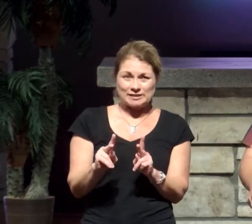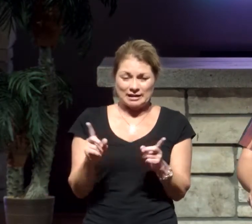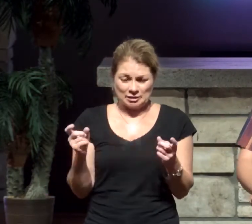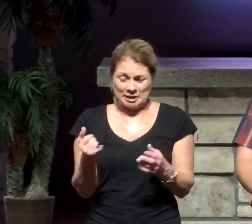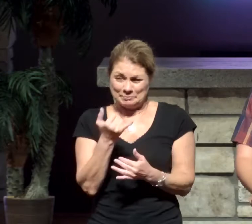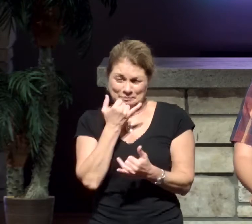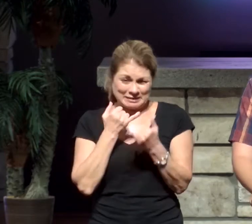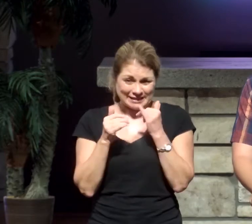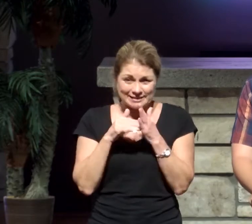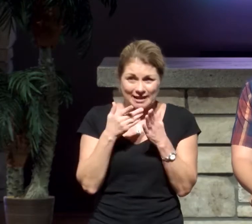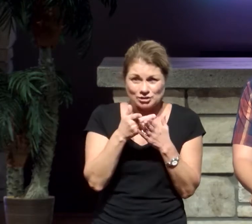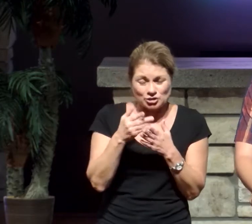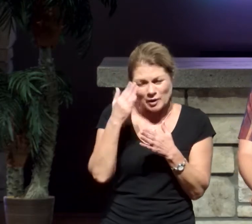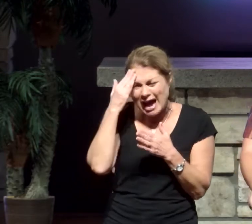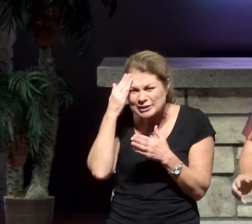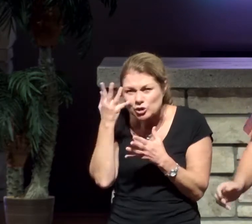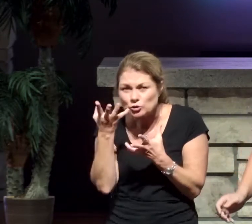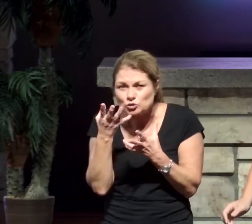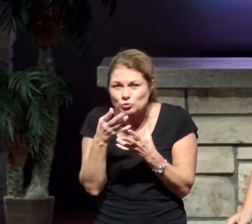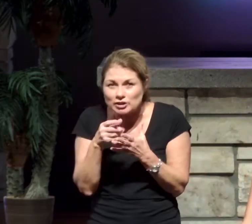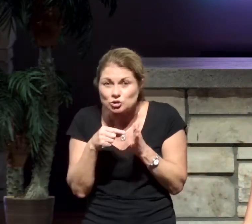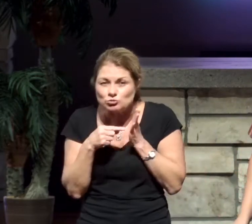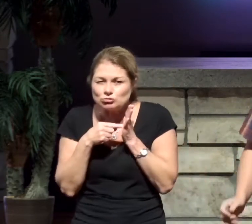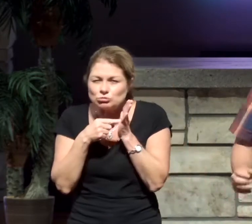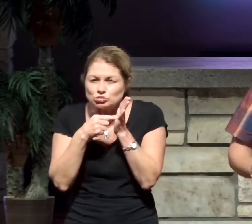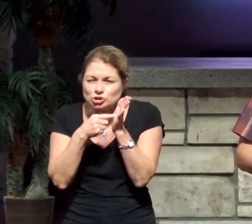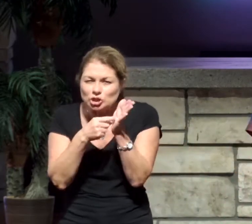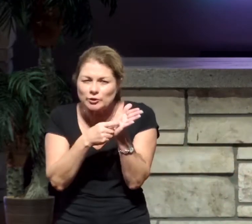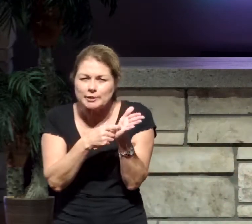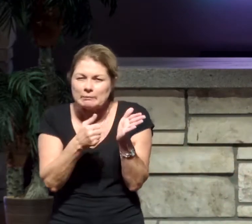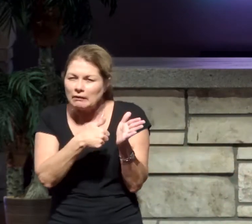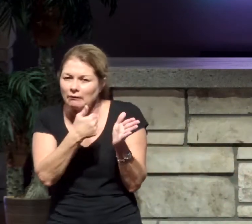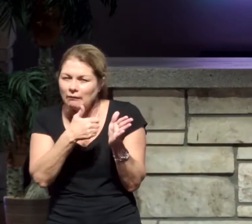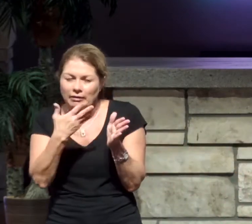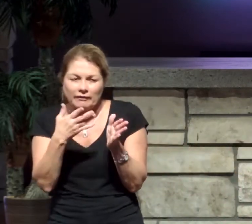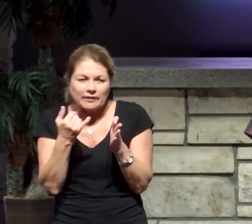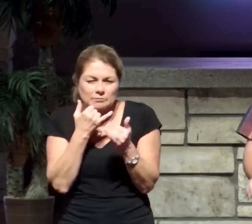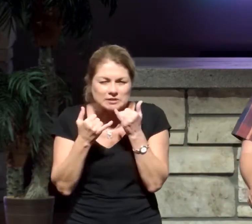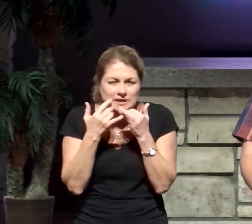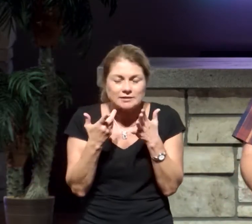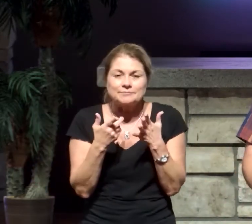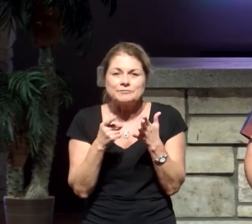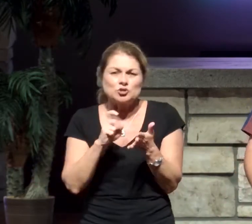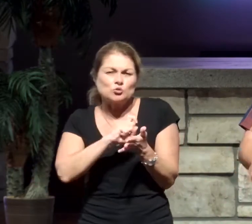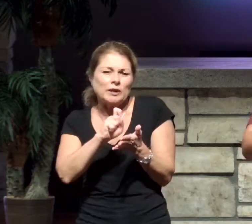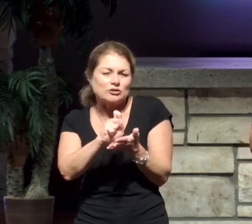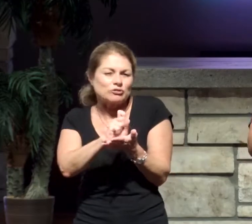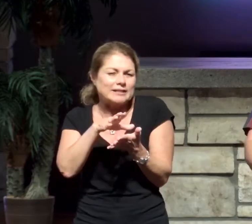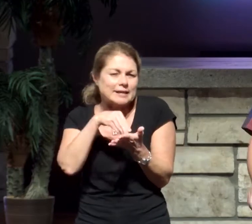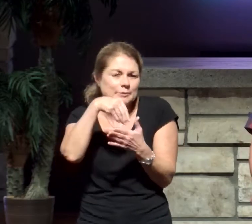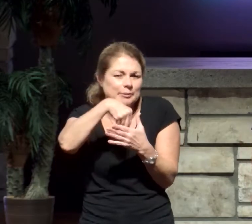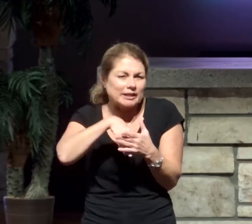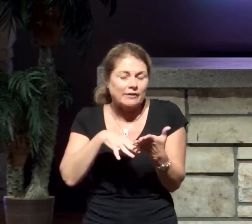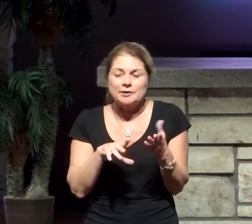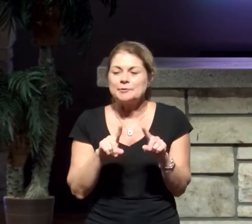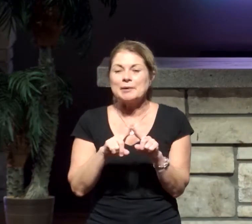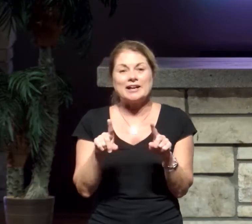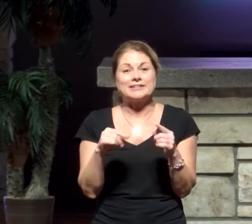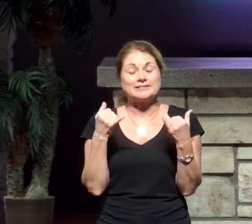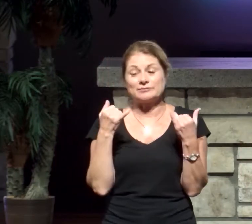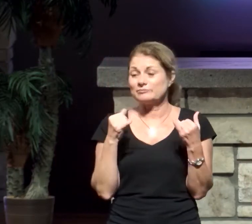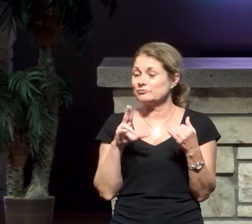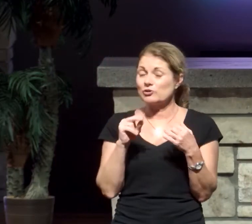know that you want to just reach in there and you want to shove it back in their face, or I know you just want to write it down and put it in there, but here's the thing. Here's what you can start doing